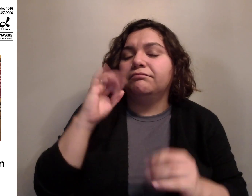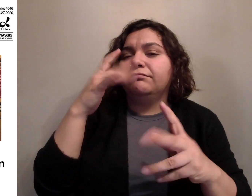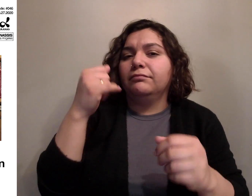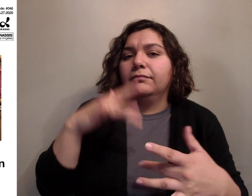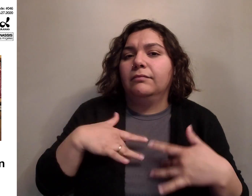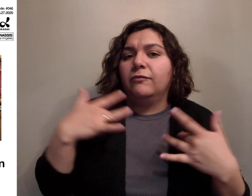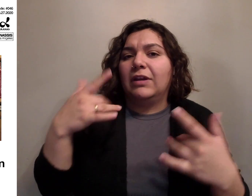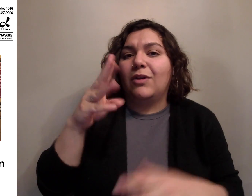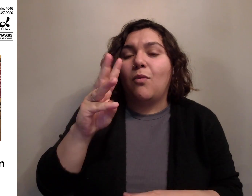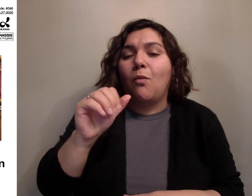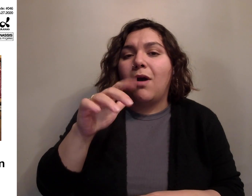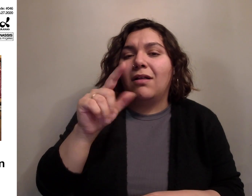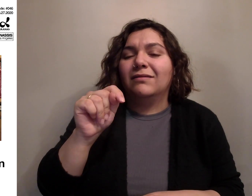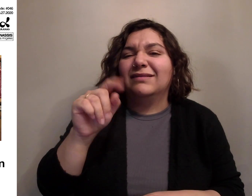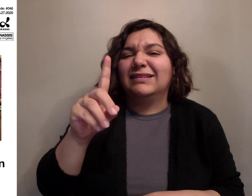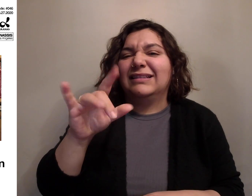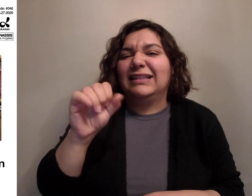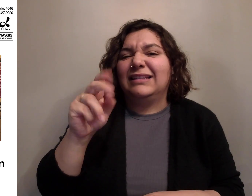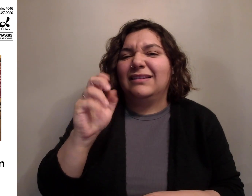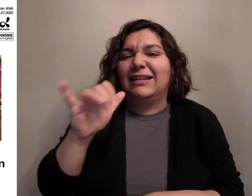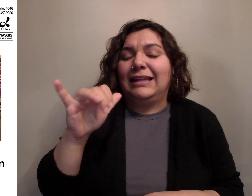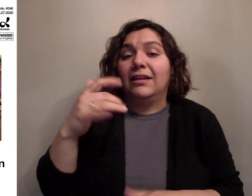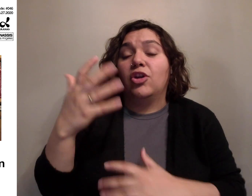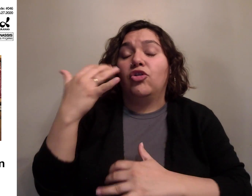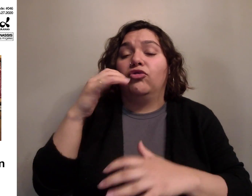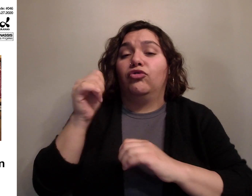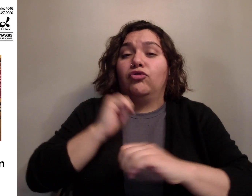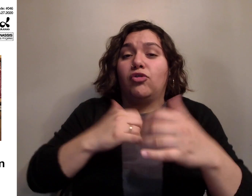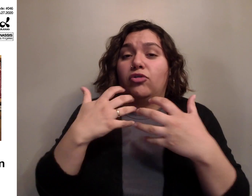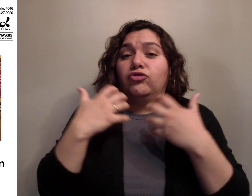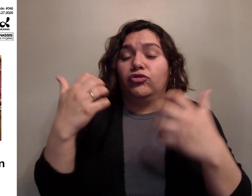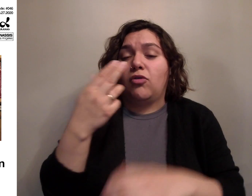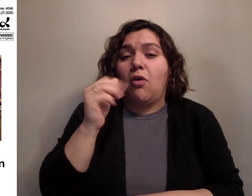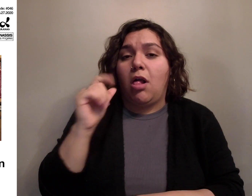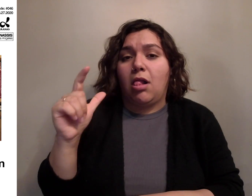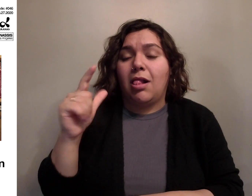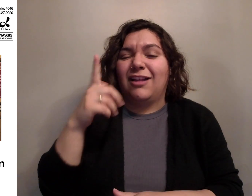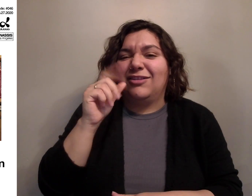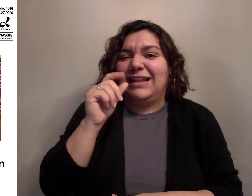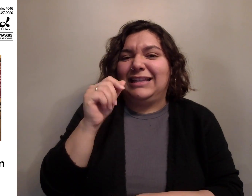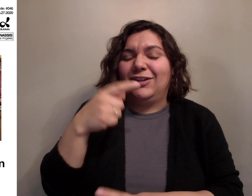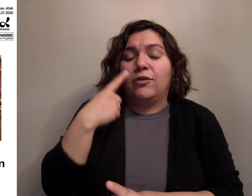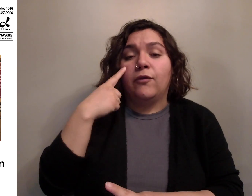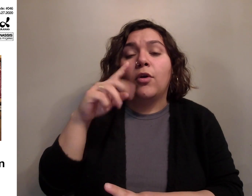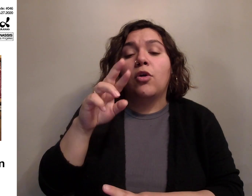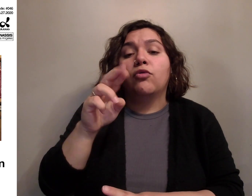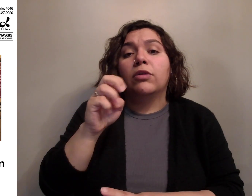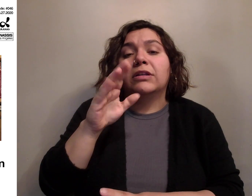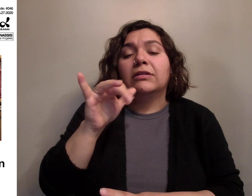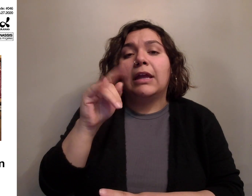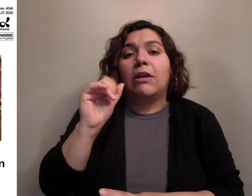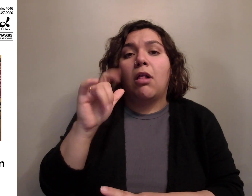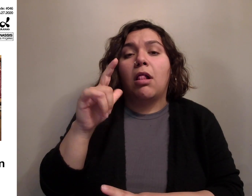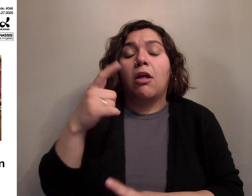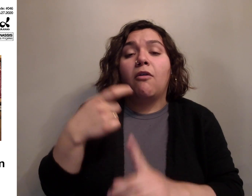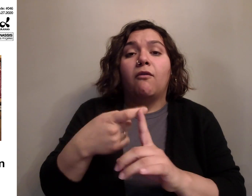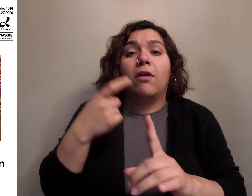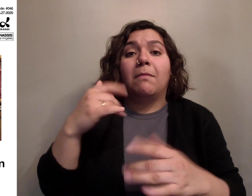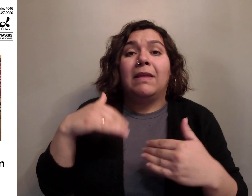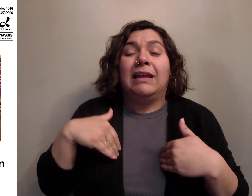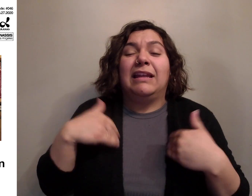a remarkable event at Walt Disney Concert Hall in Los Angeles. It was a recital by the